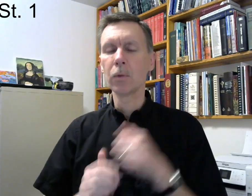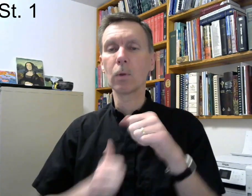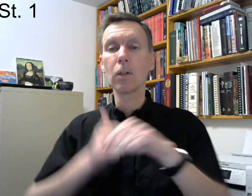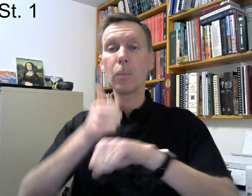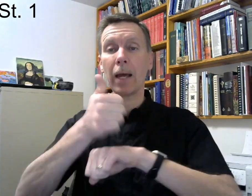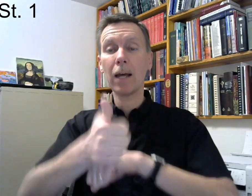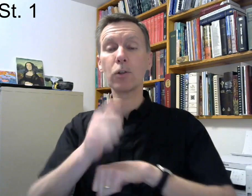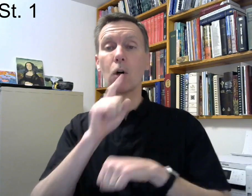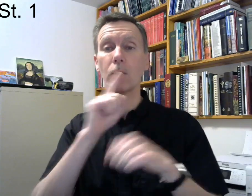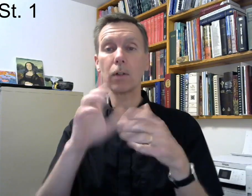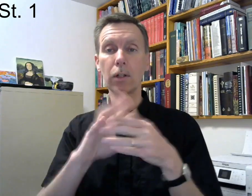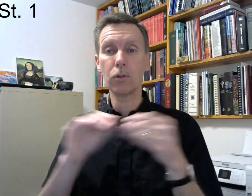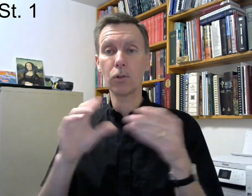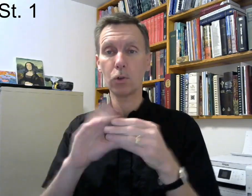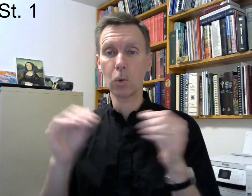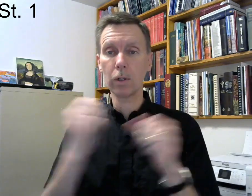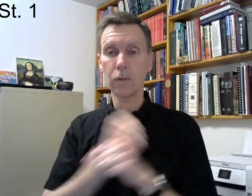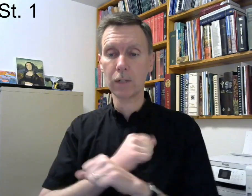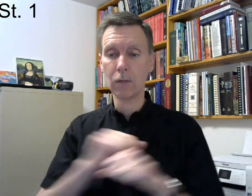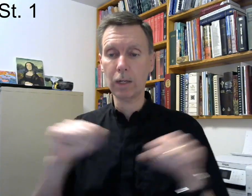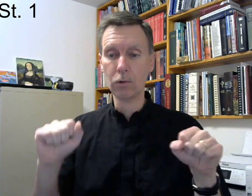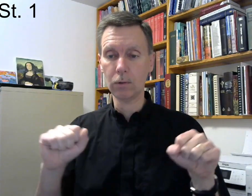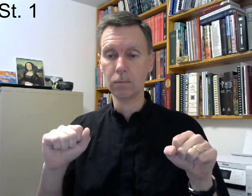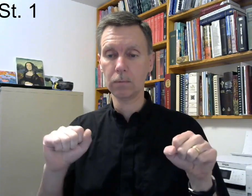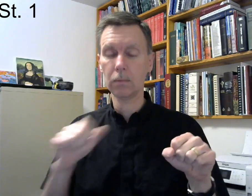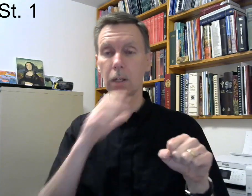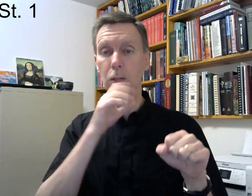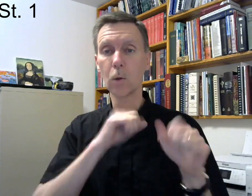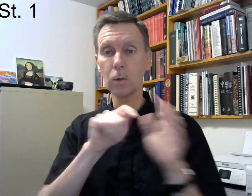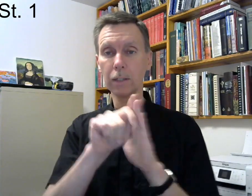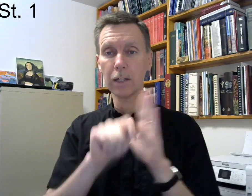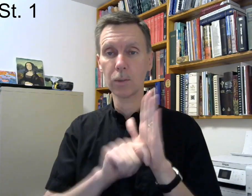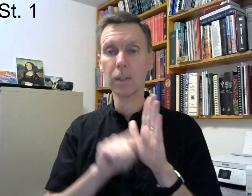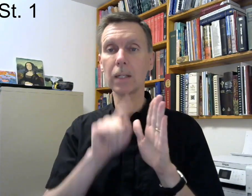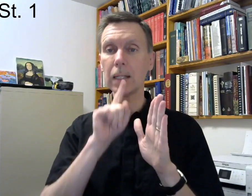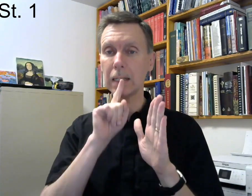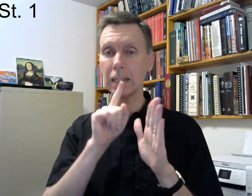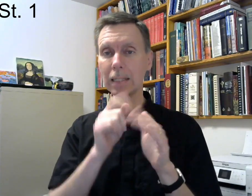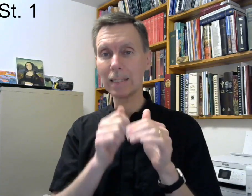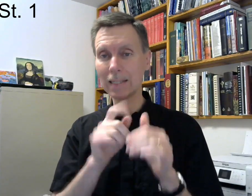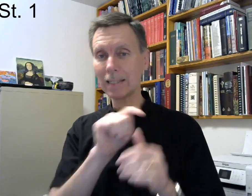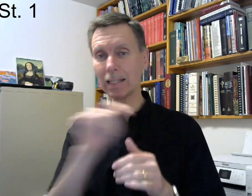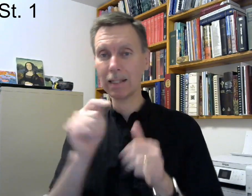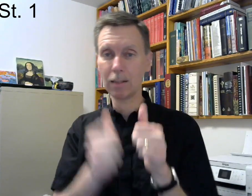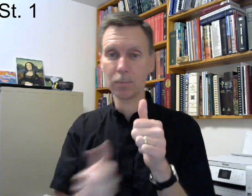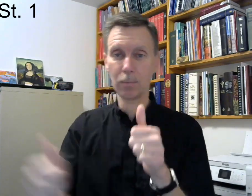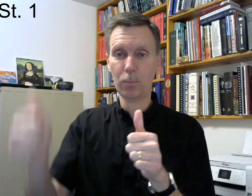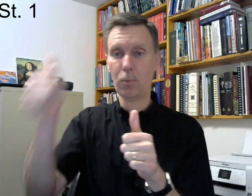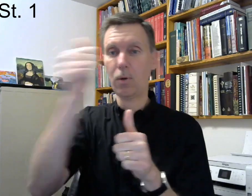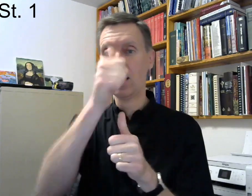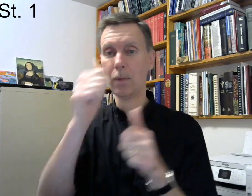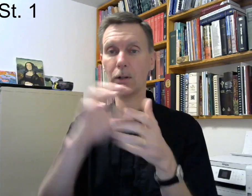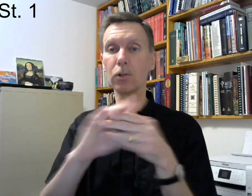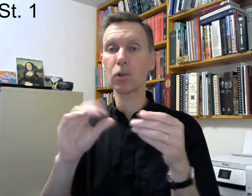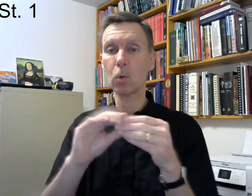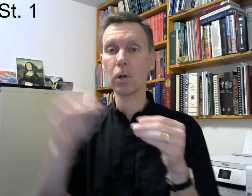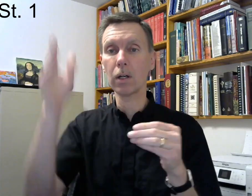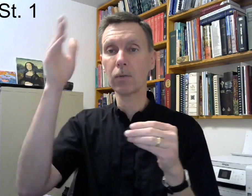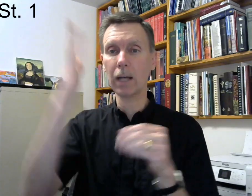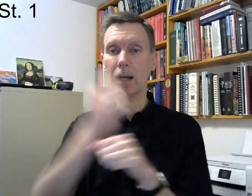the Passover is the story of salvation. In the Old Testament, it is the primary story of God